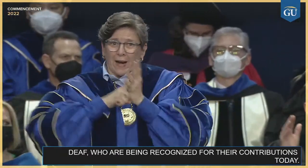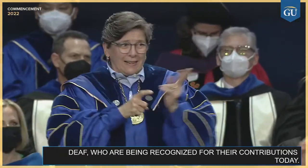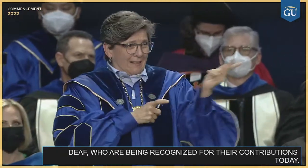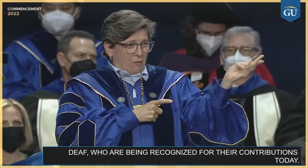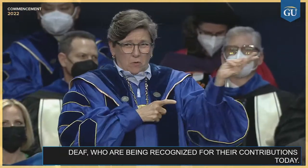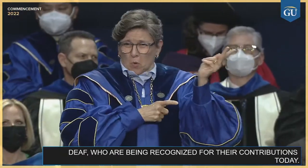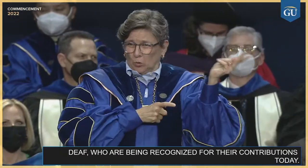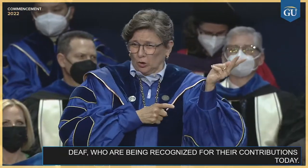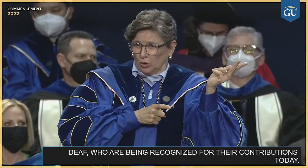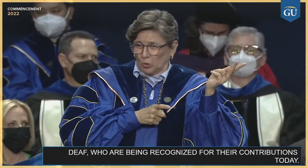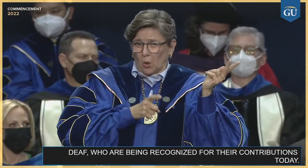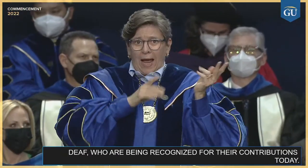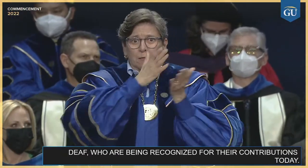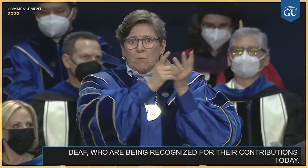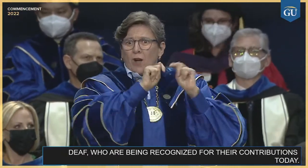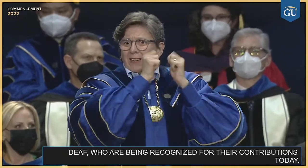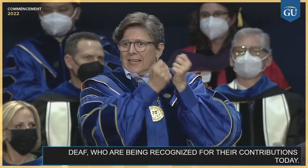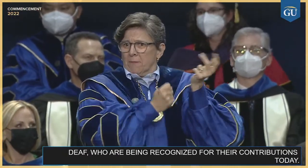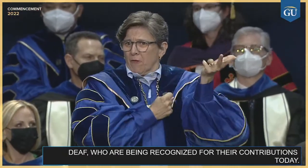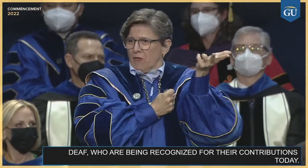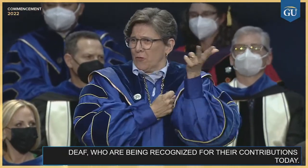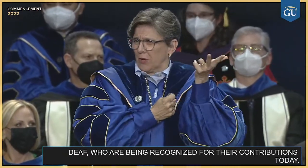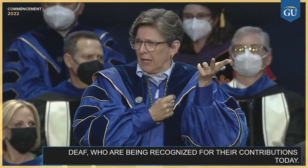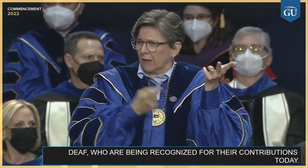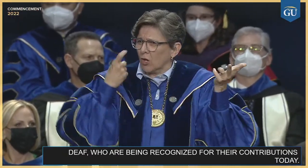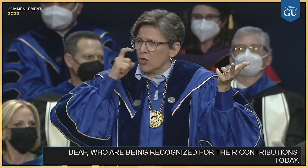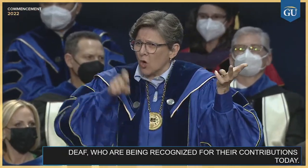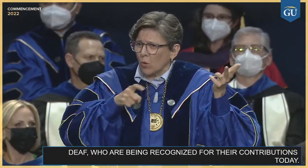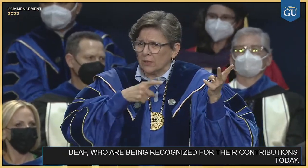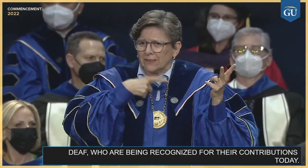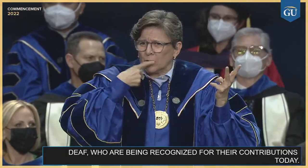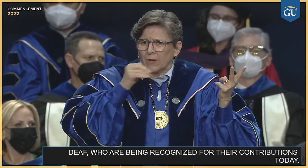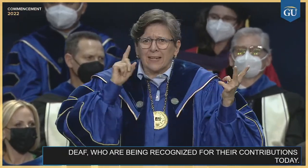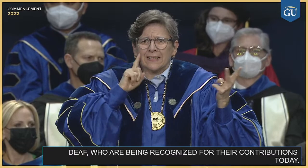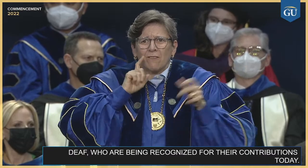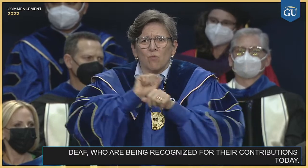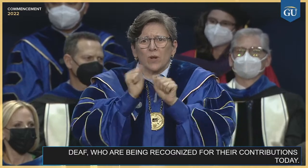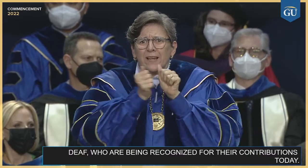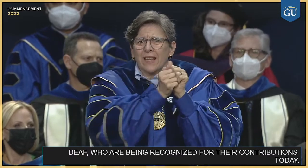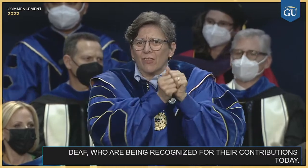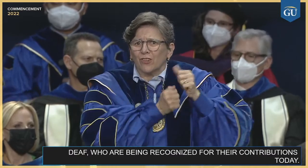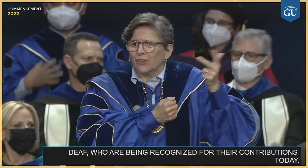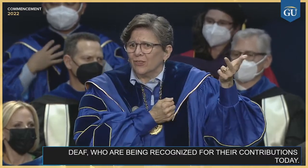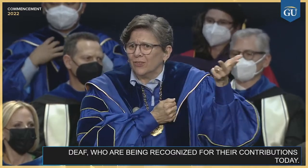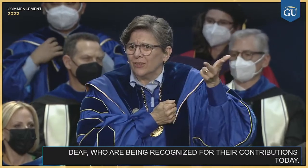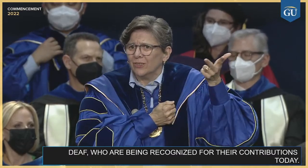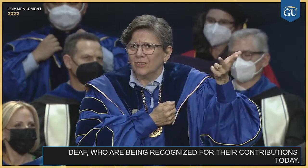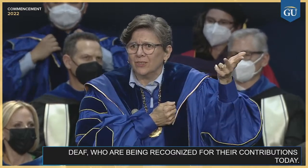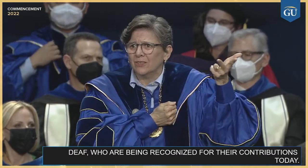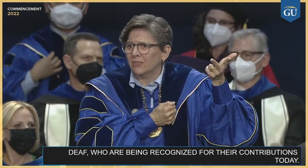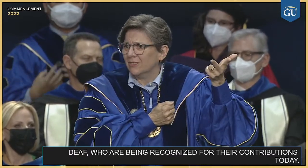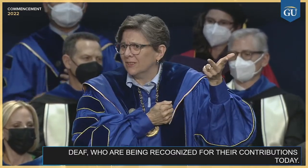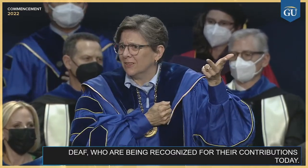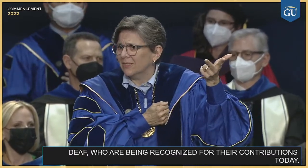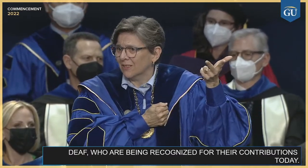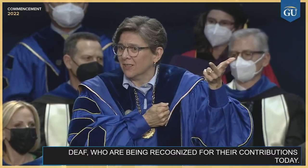The story and the recognition of Dot and Carl being a part of this team, working with Dr. William Stokey, who was